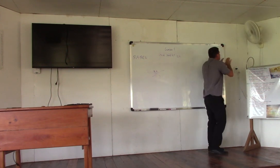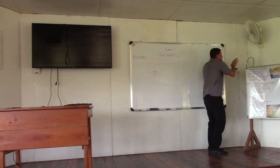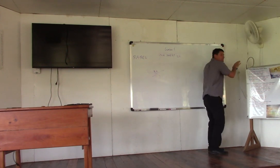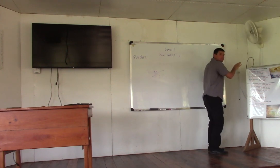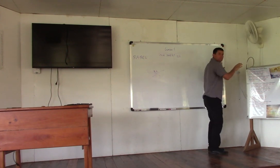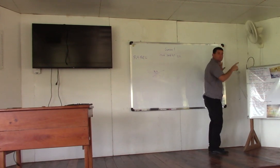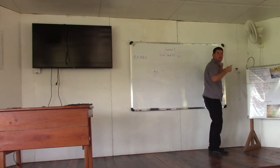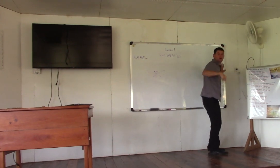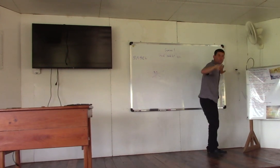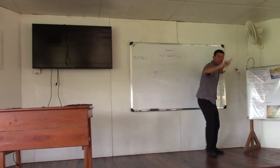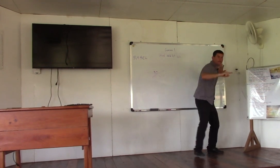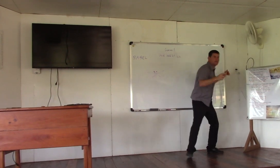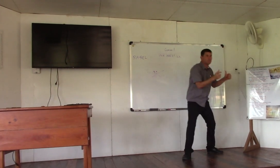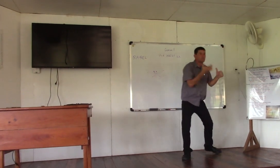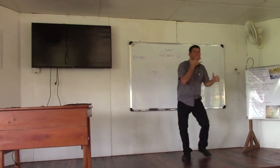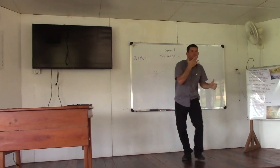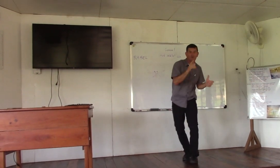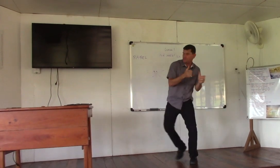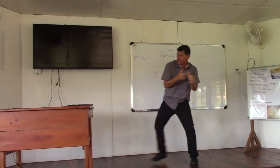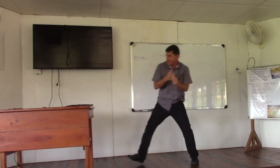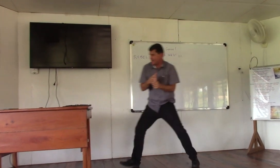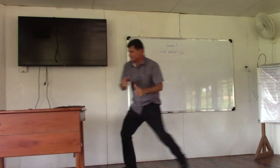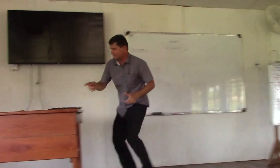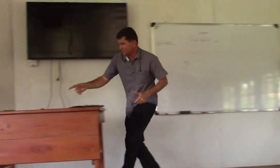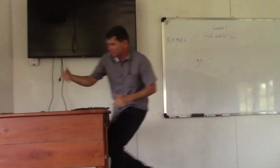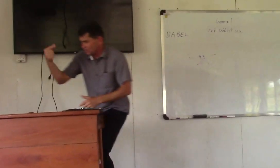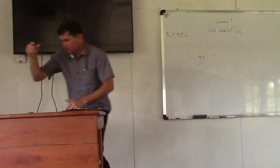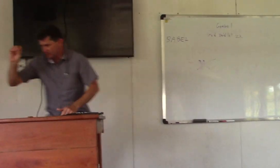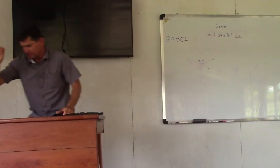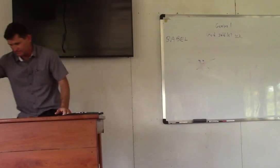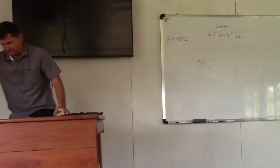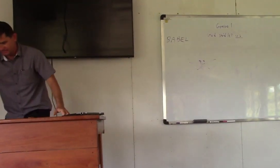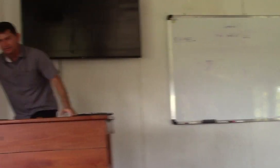Peace. Weep for fast.